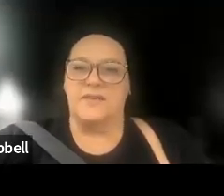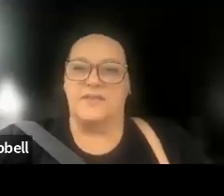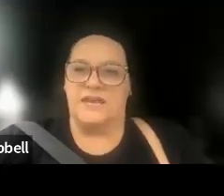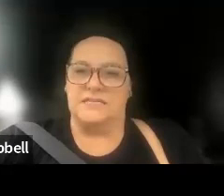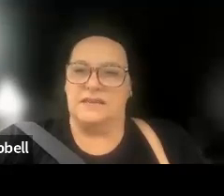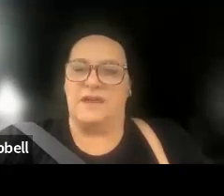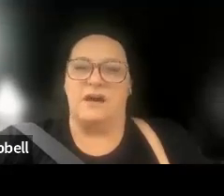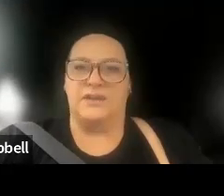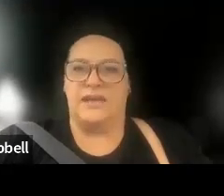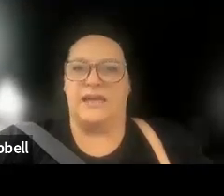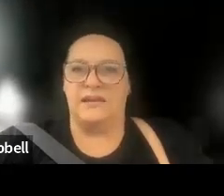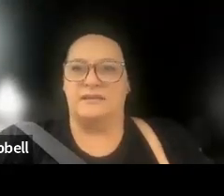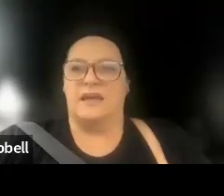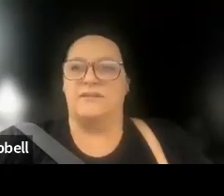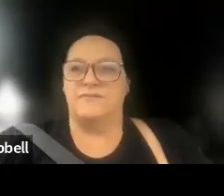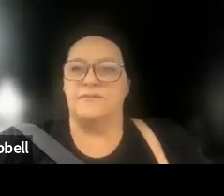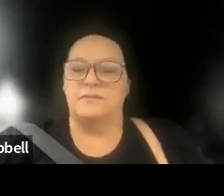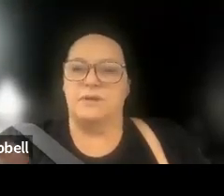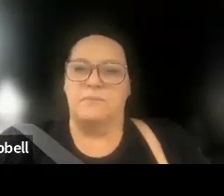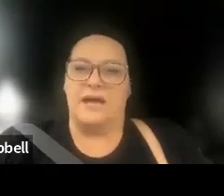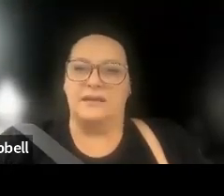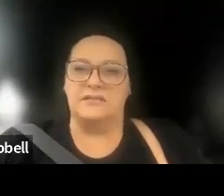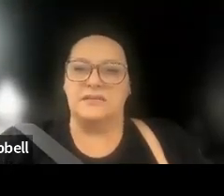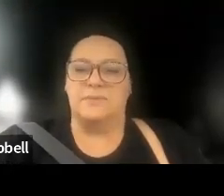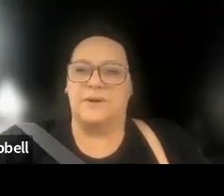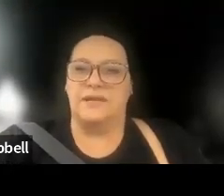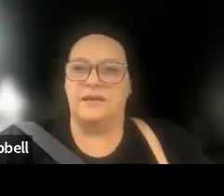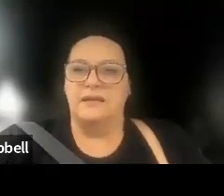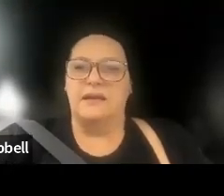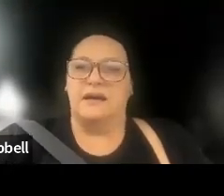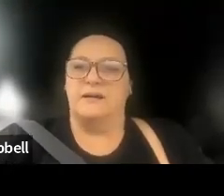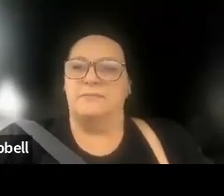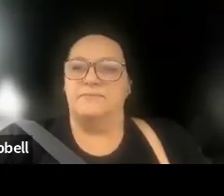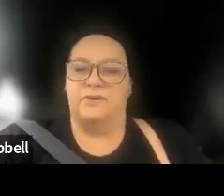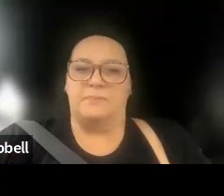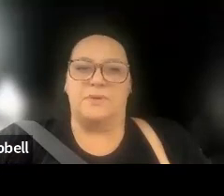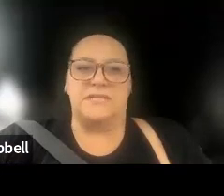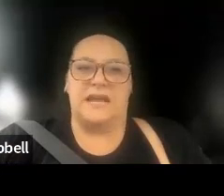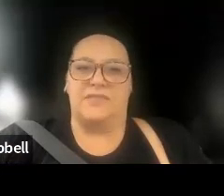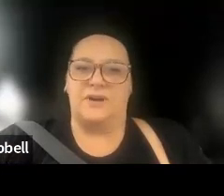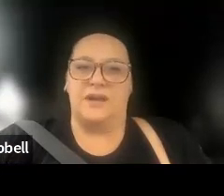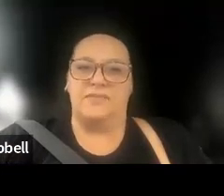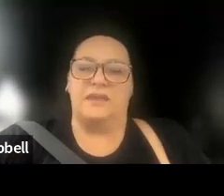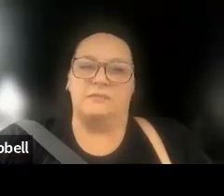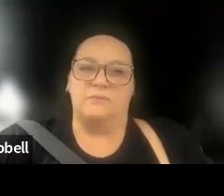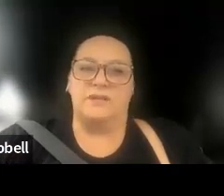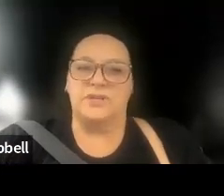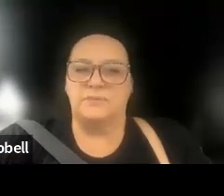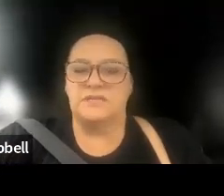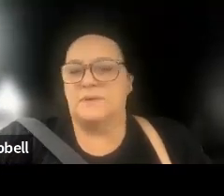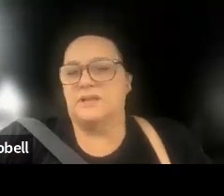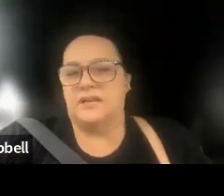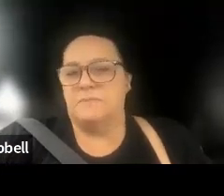the Thanksgiving holiday and kind of combine December and November together. And then